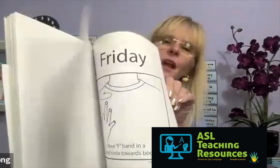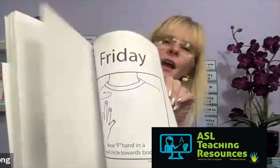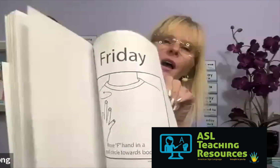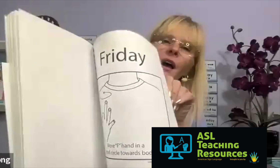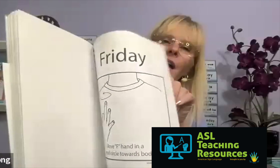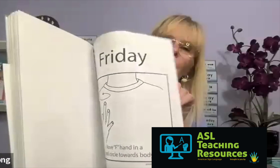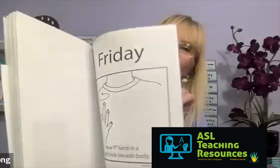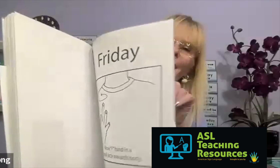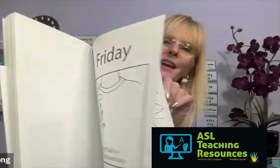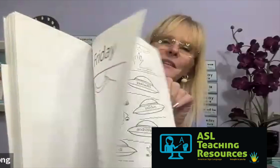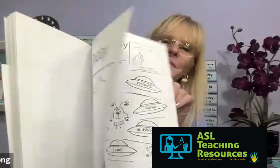Okay.